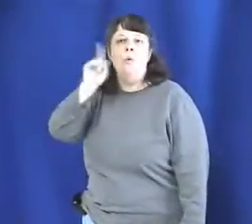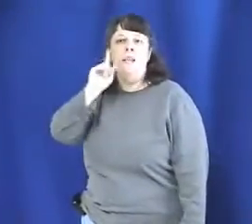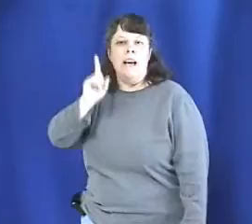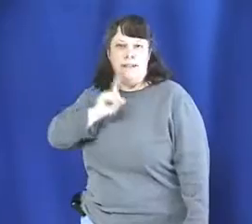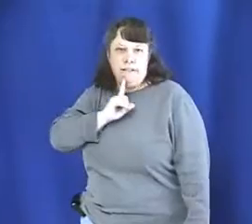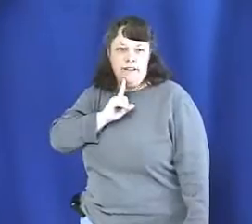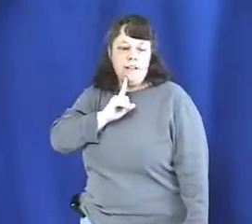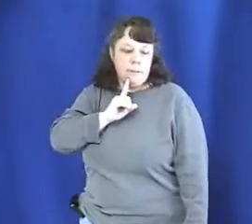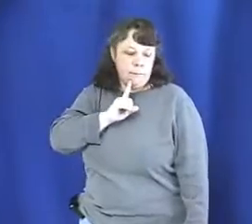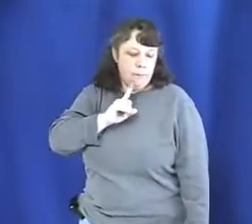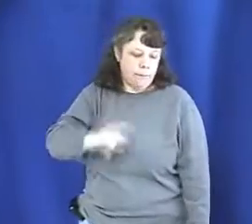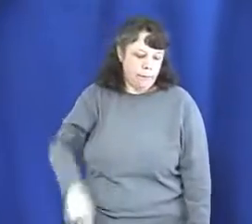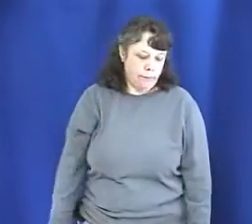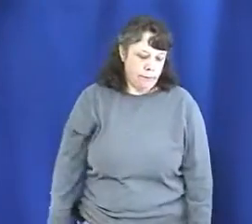We deaf.